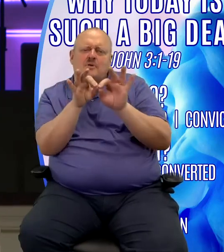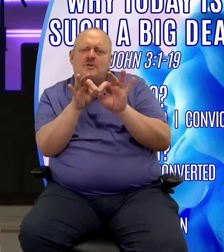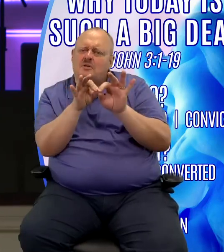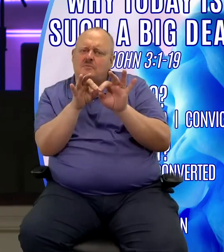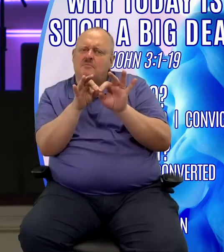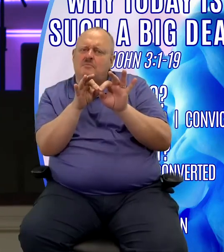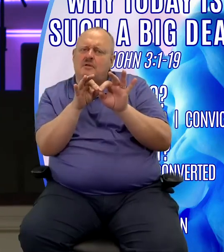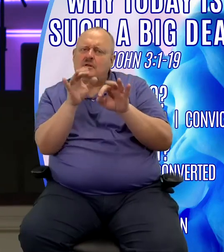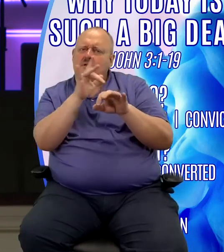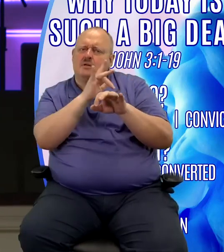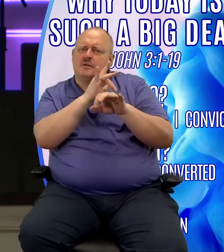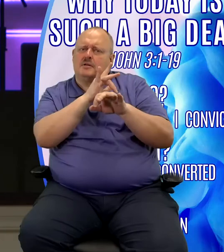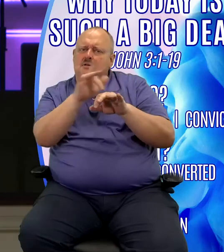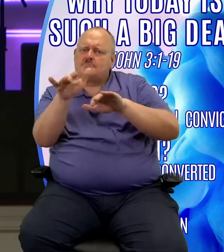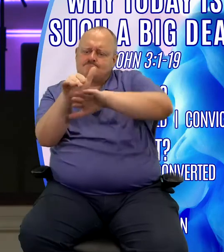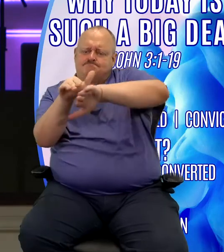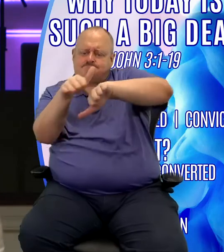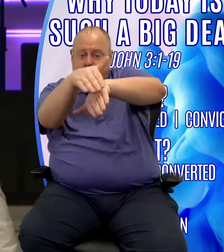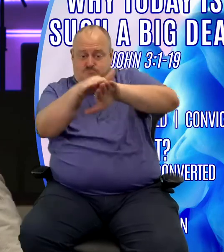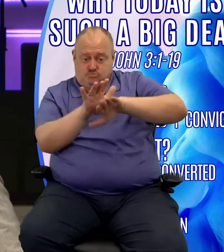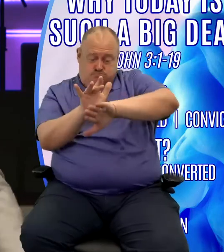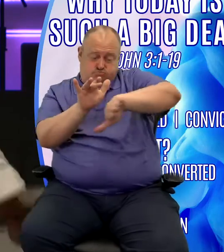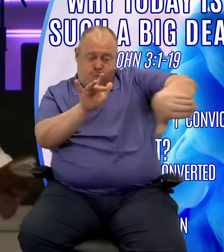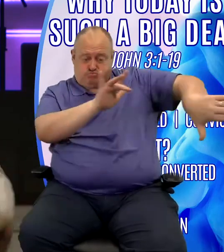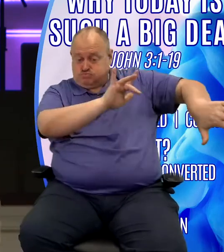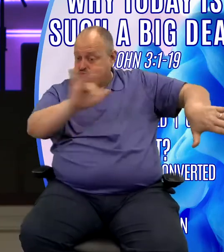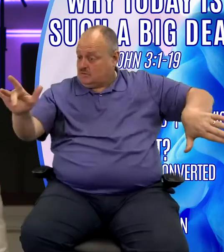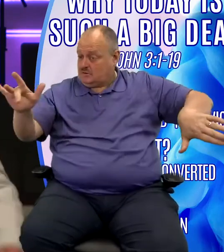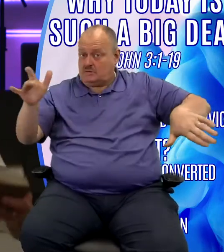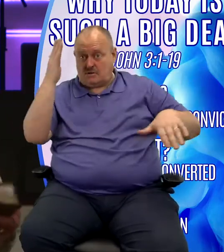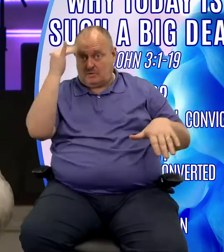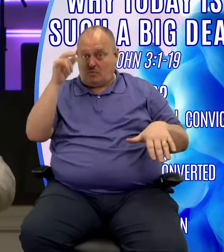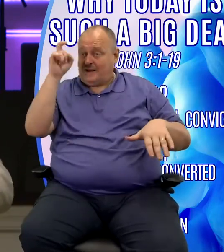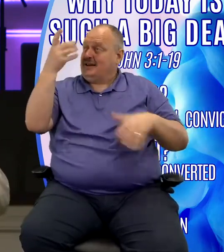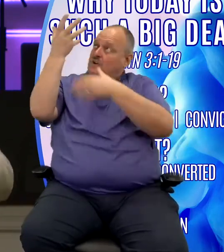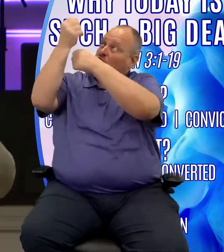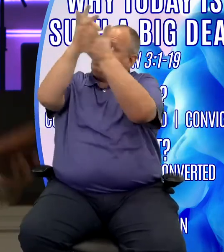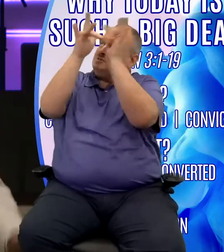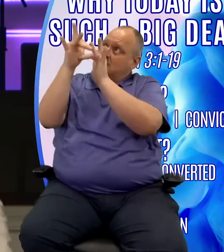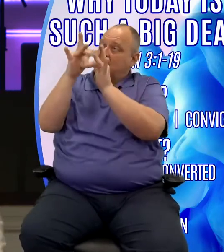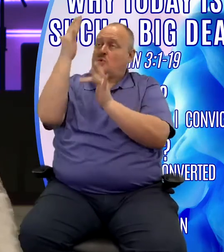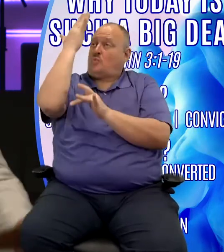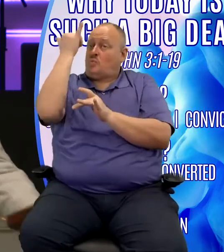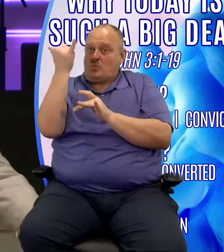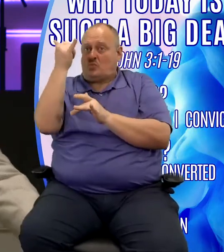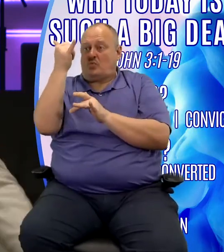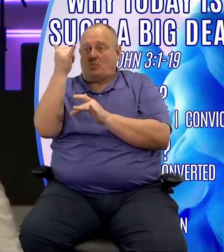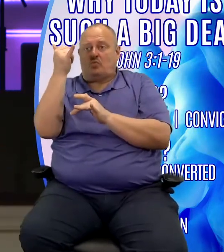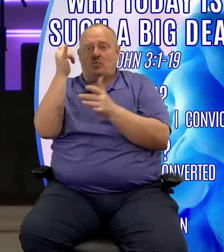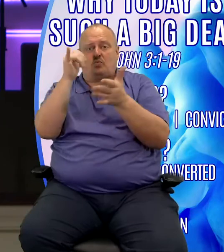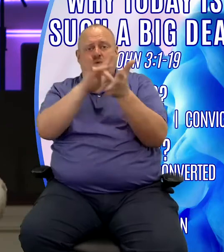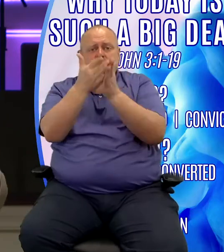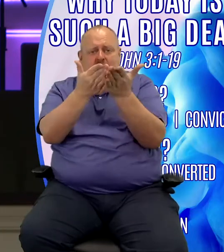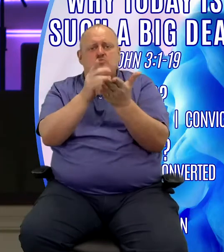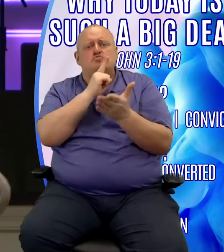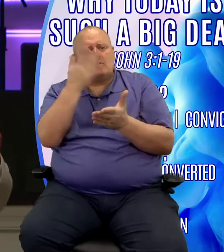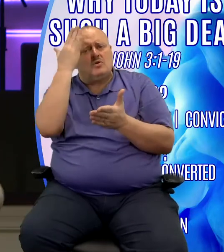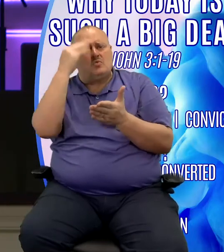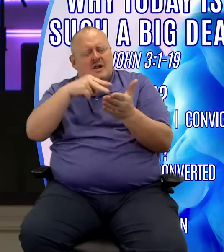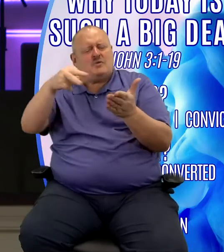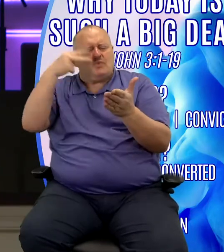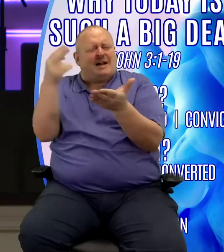empty, but why do you and I need a Savior? Why do we need to trust Jesus? Why is the whole gospel story, why is the Resurrection Sunday